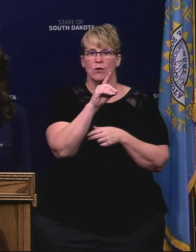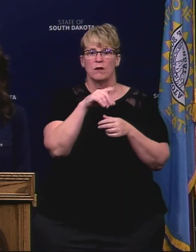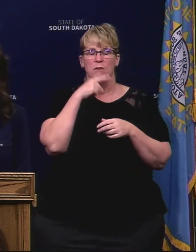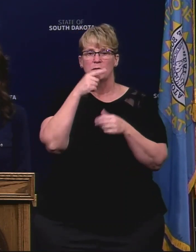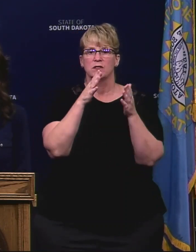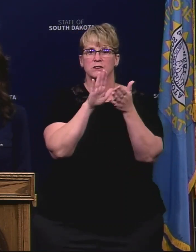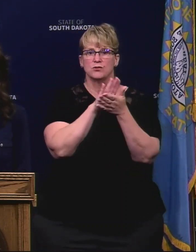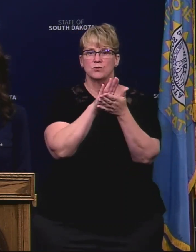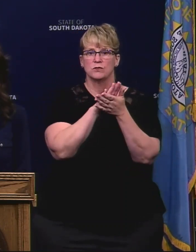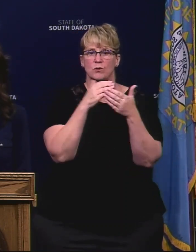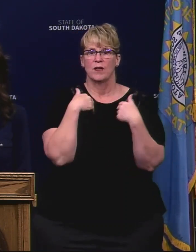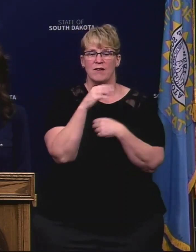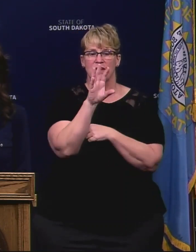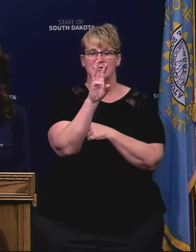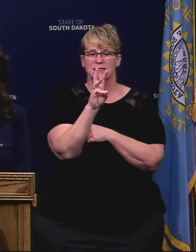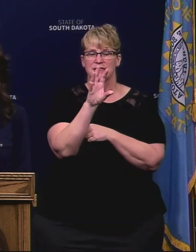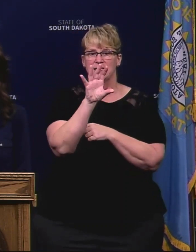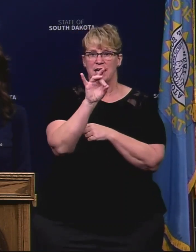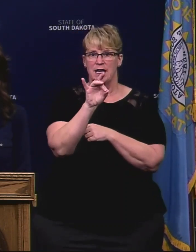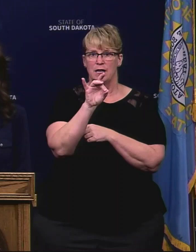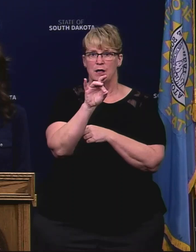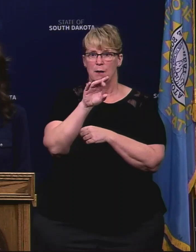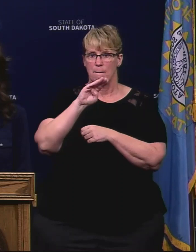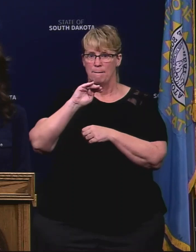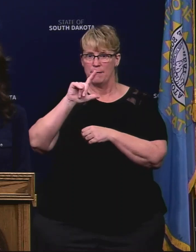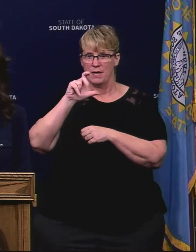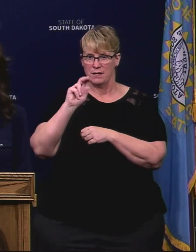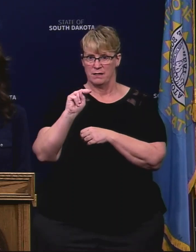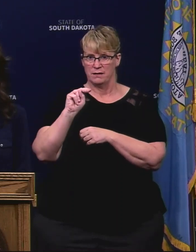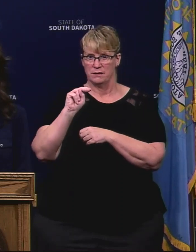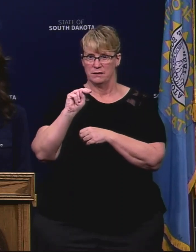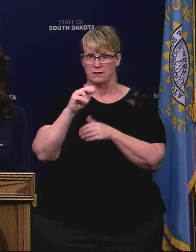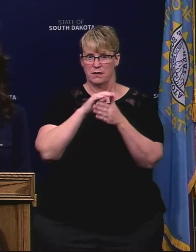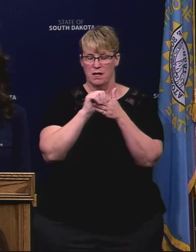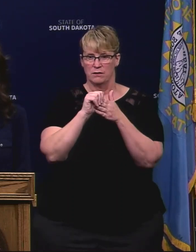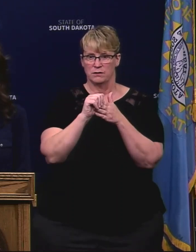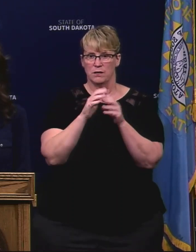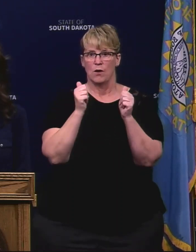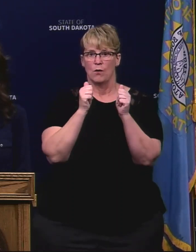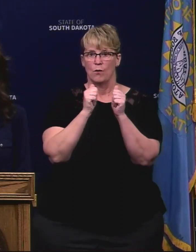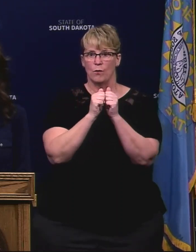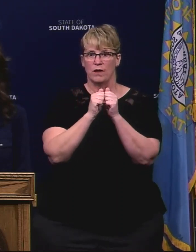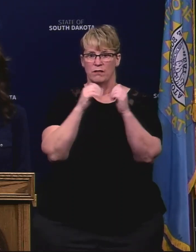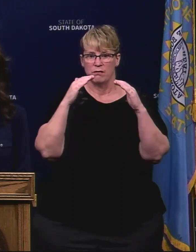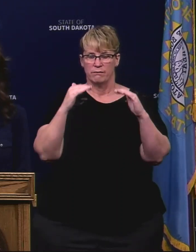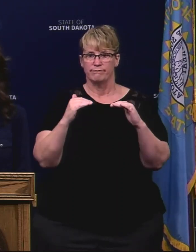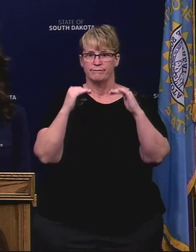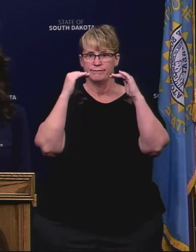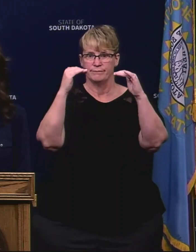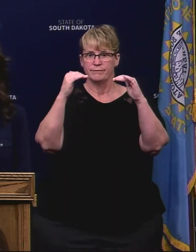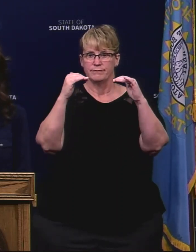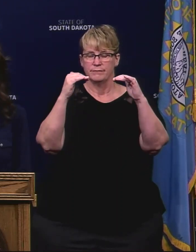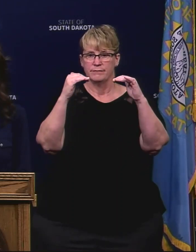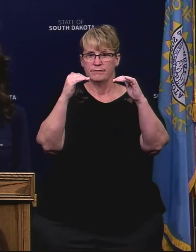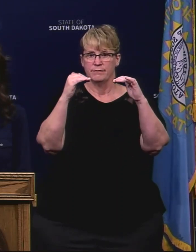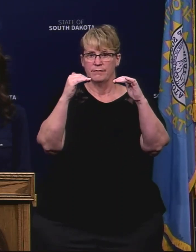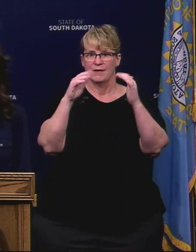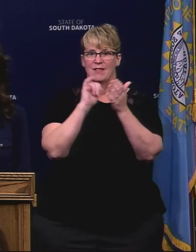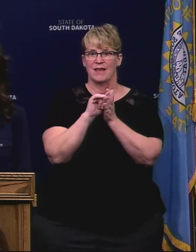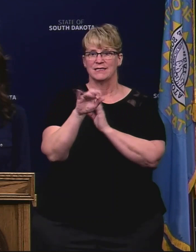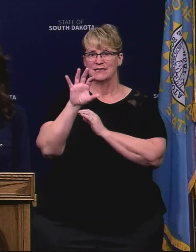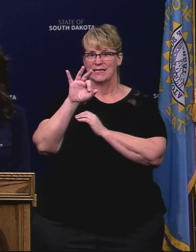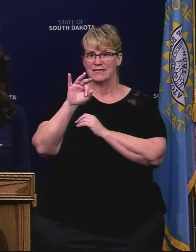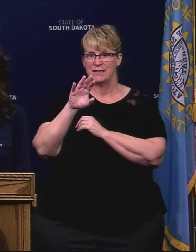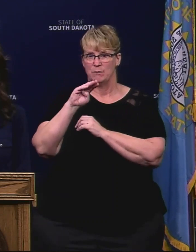receive about $68 million. The Higher Education Emergency Relief Funds amount to about $19